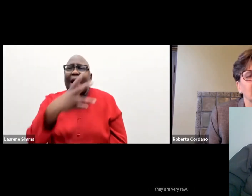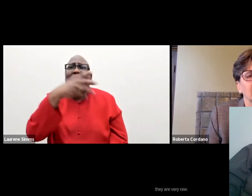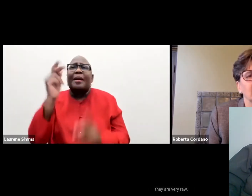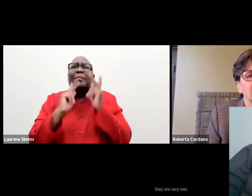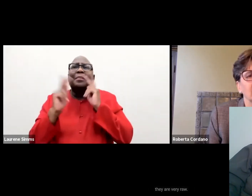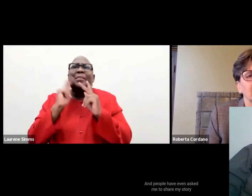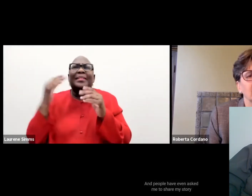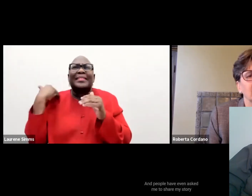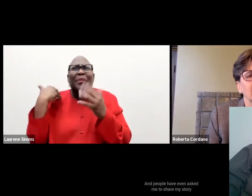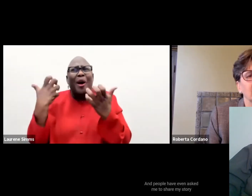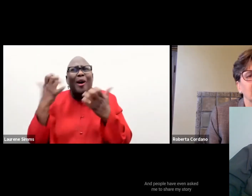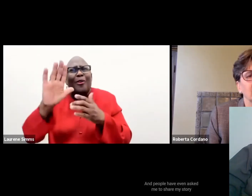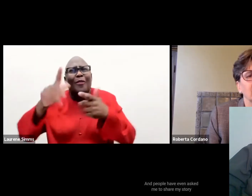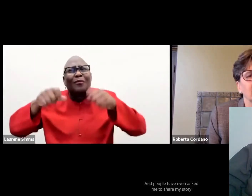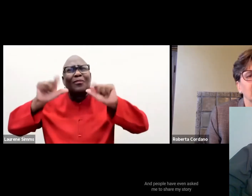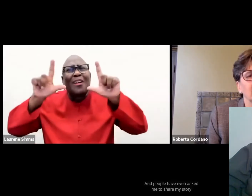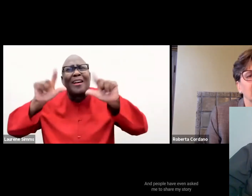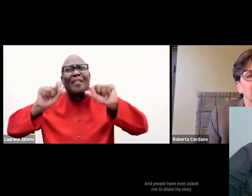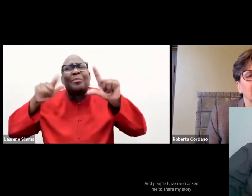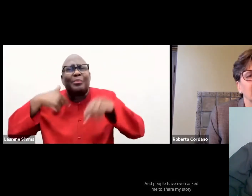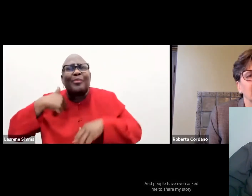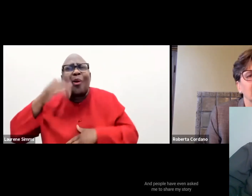Again, these stories are powerful.